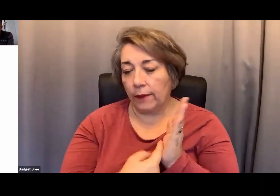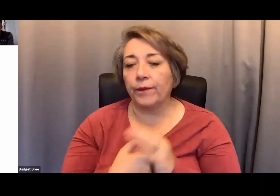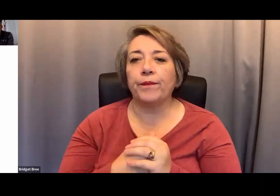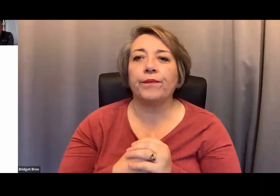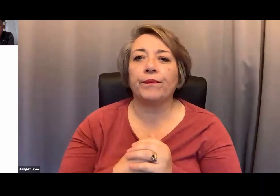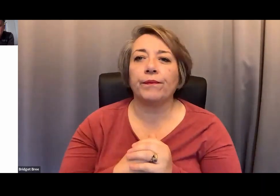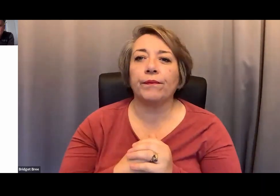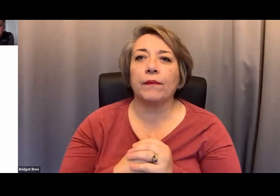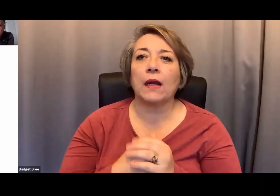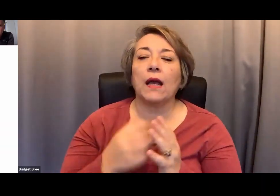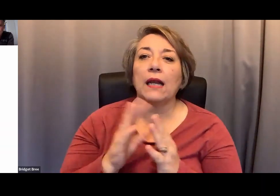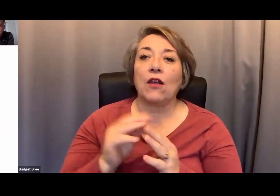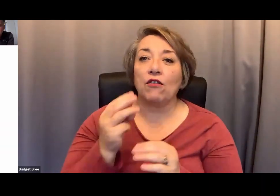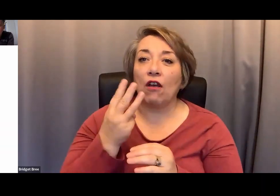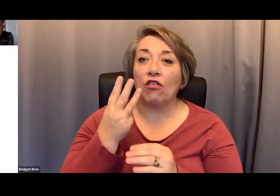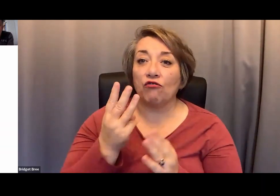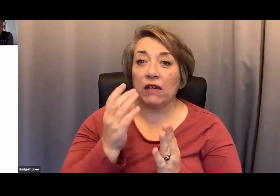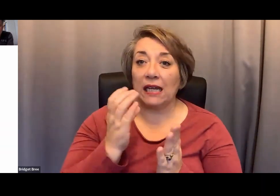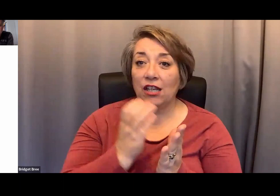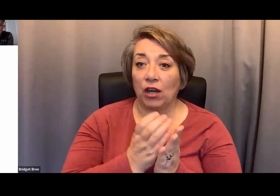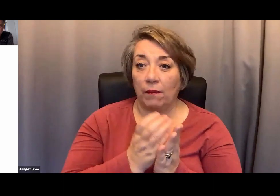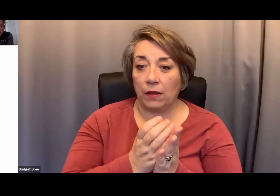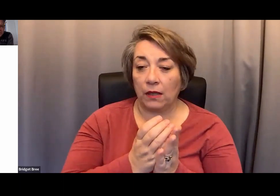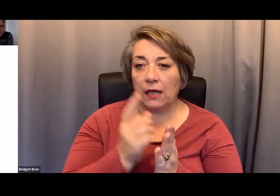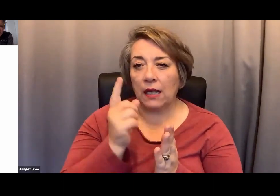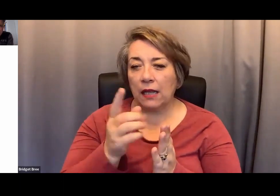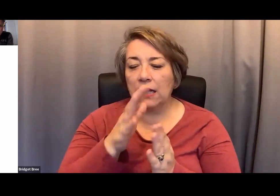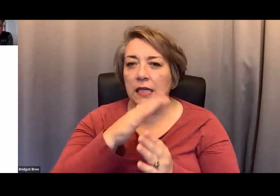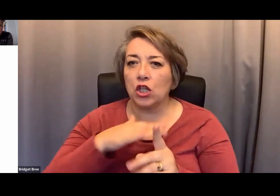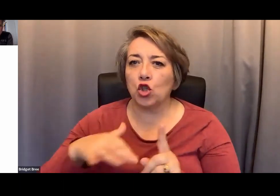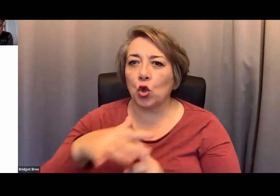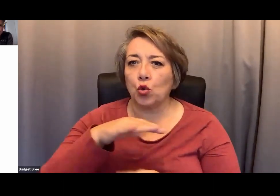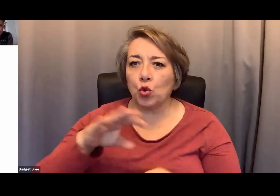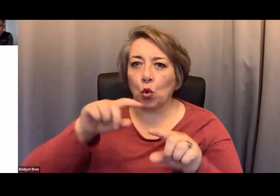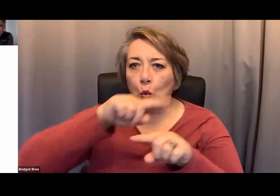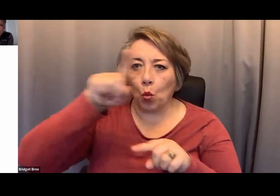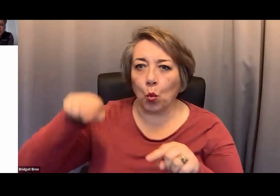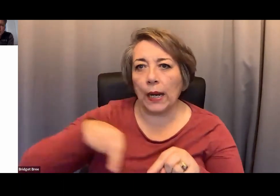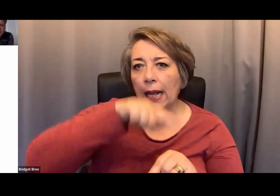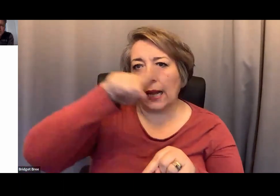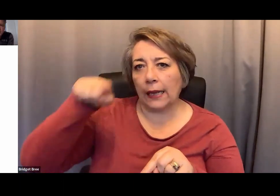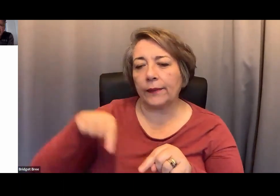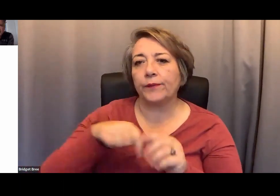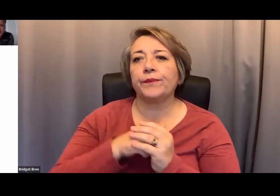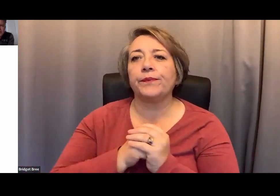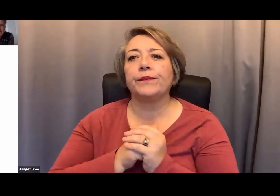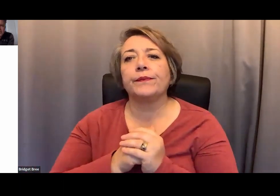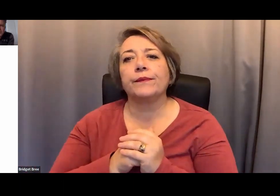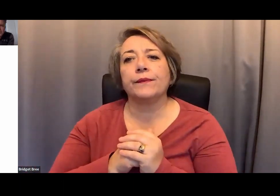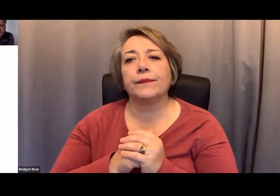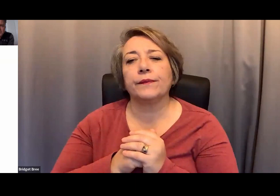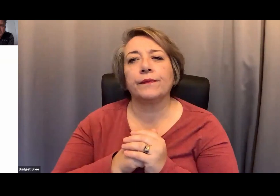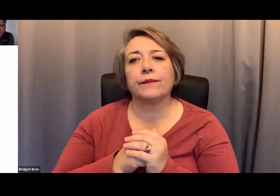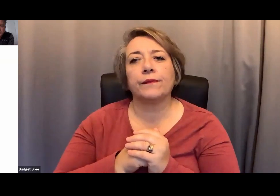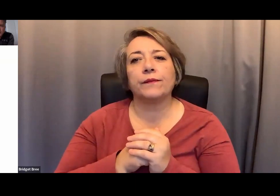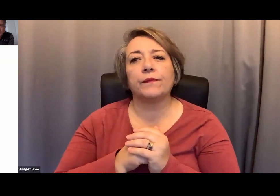3 chapters, the social foundation, this is the social wheel, as we like to refer to it. So each of the